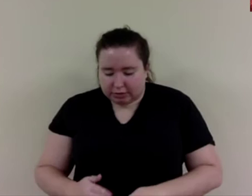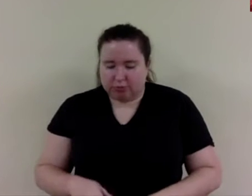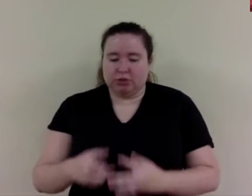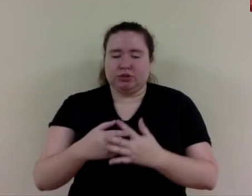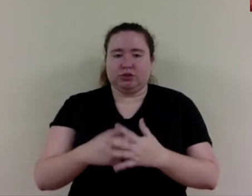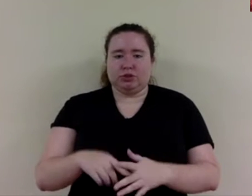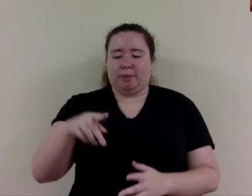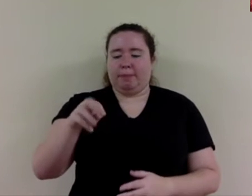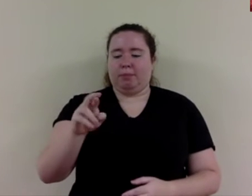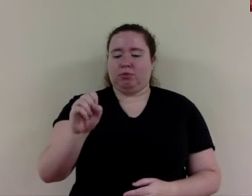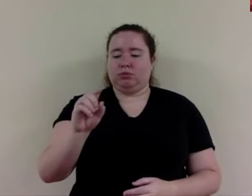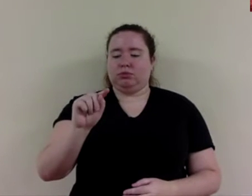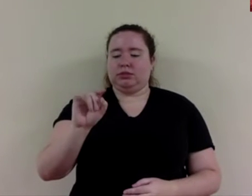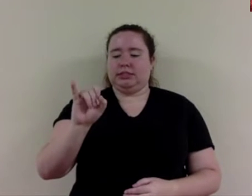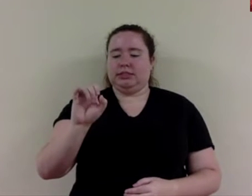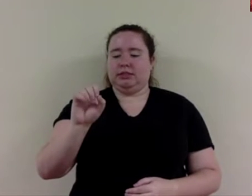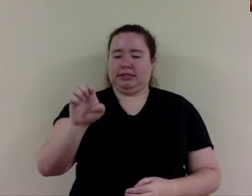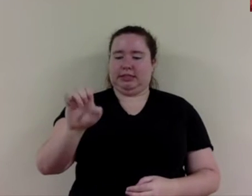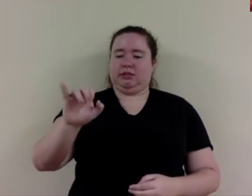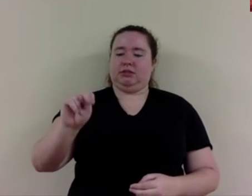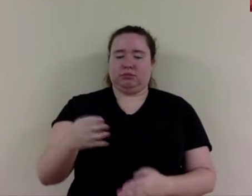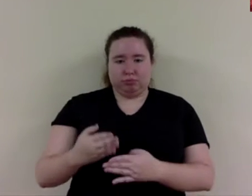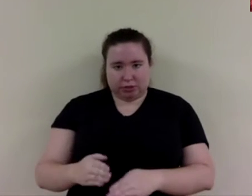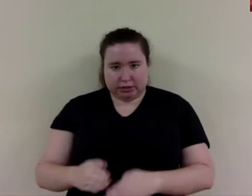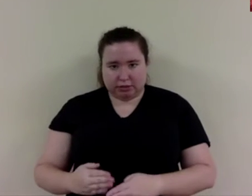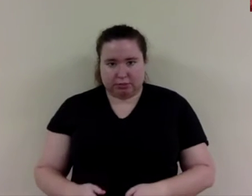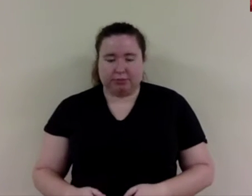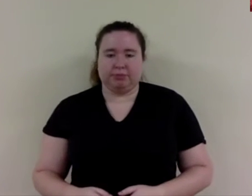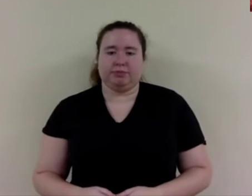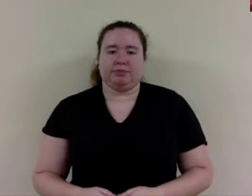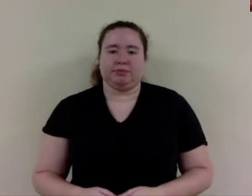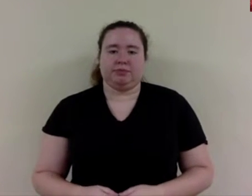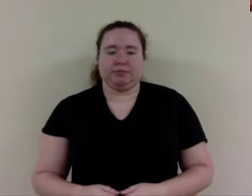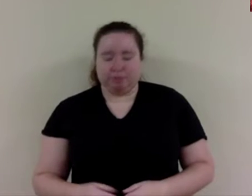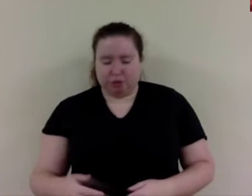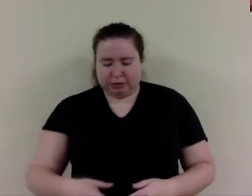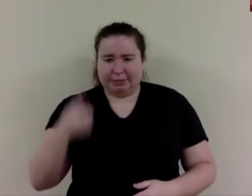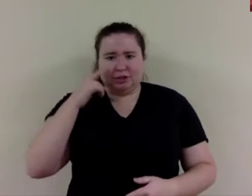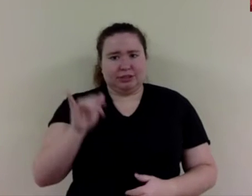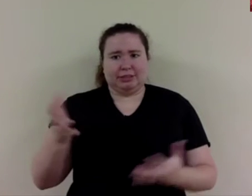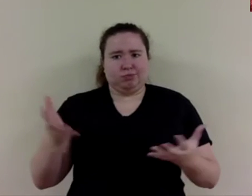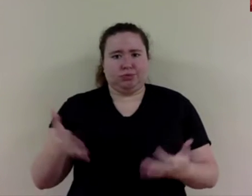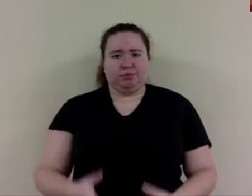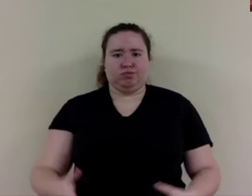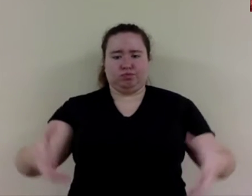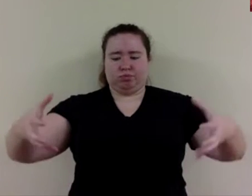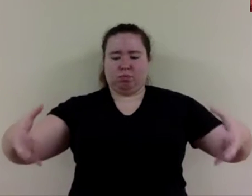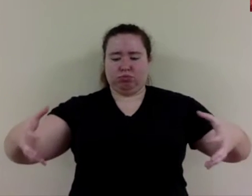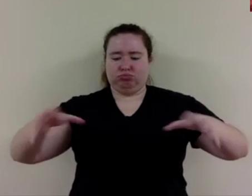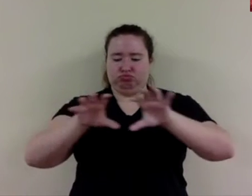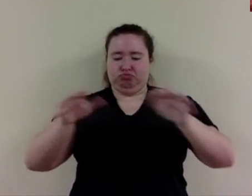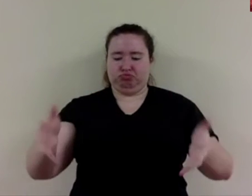the digestion of proteins that were found in those food particles. From an anatomical standpoint, your stomach is a three-dimensional mixing